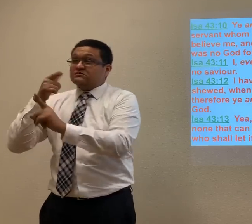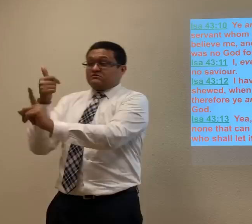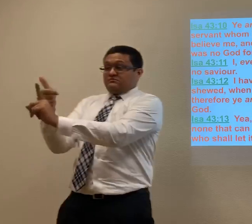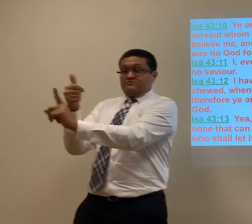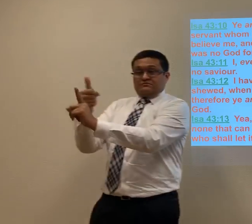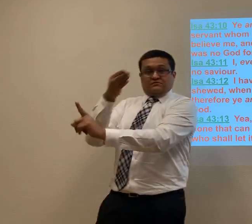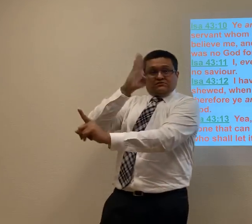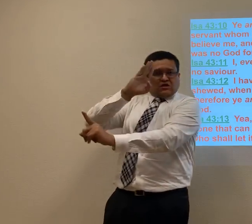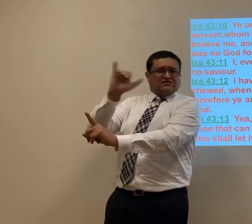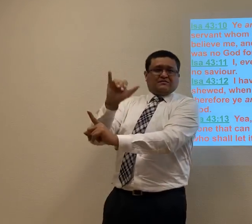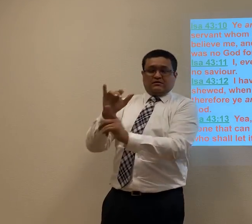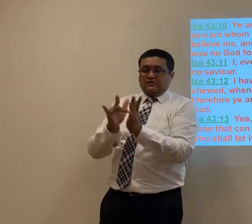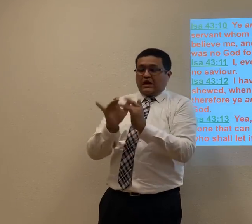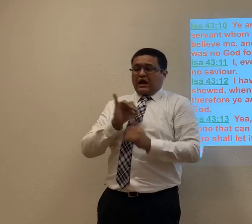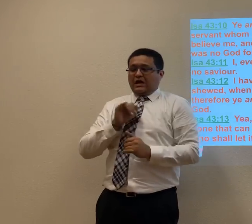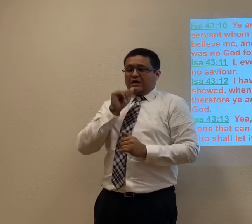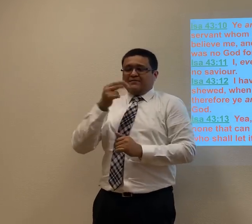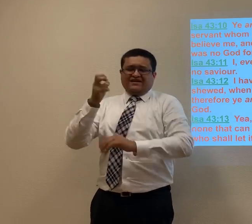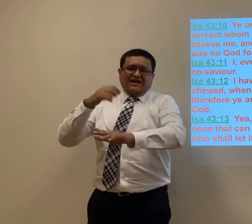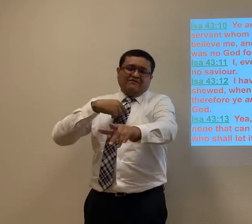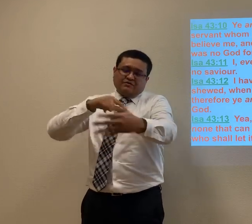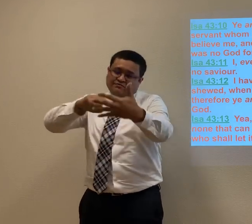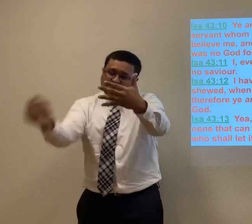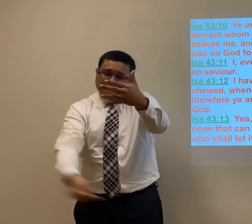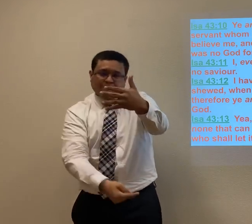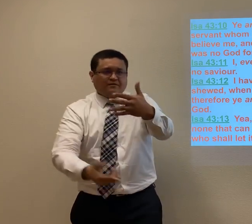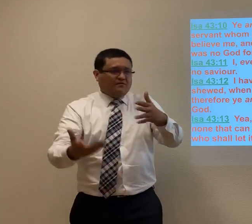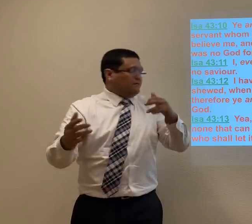So Jesus said, Jesus is God Himself. He said, I am He, and